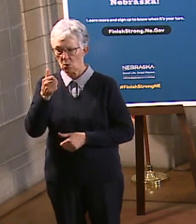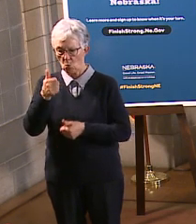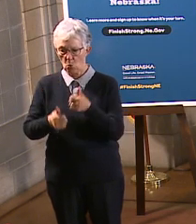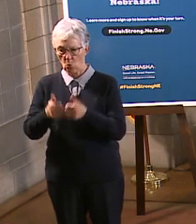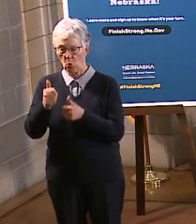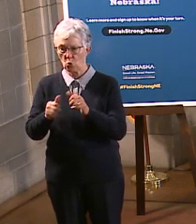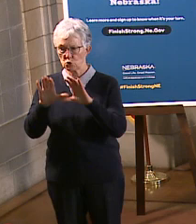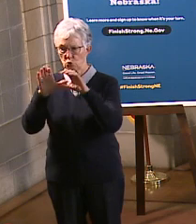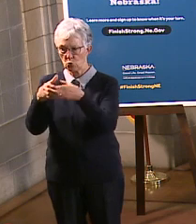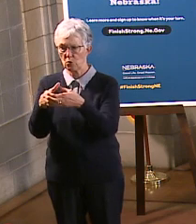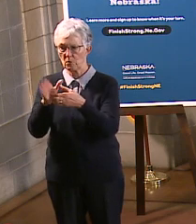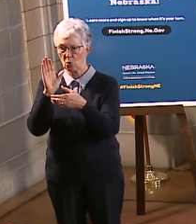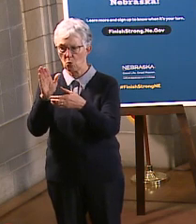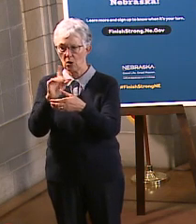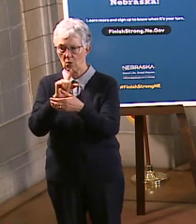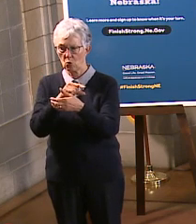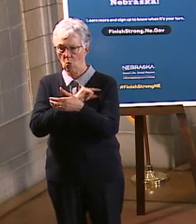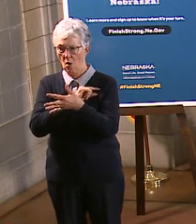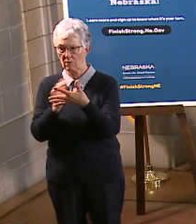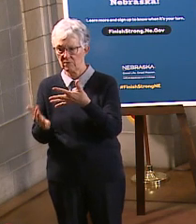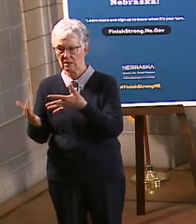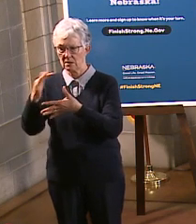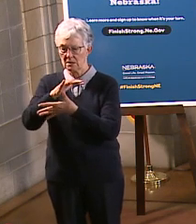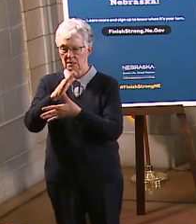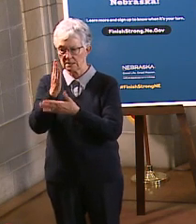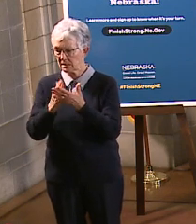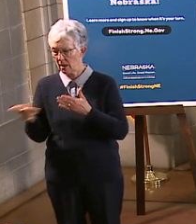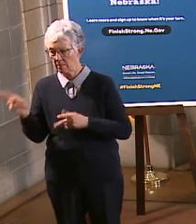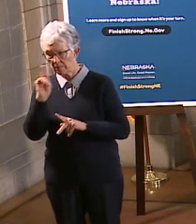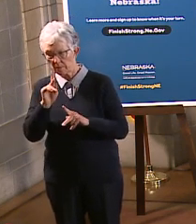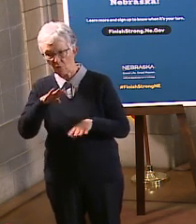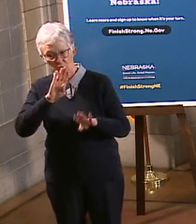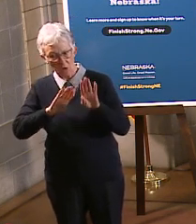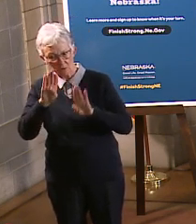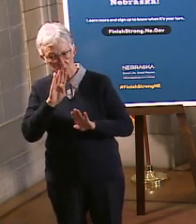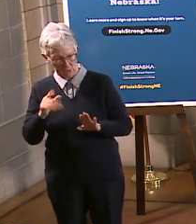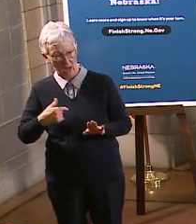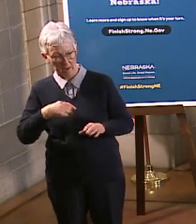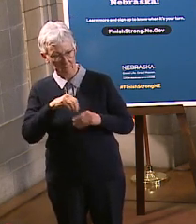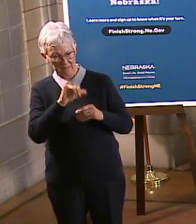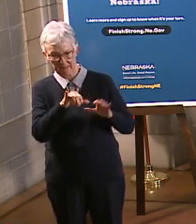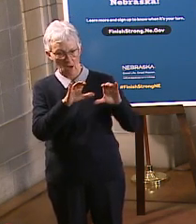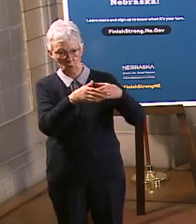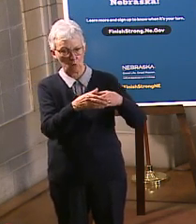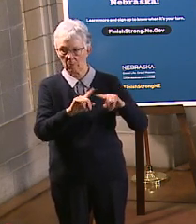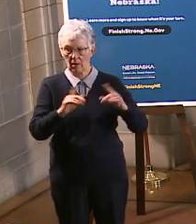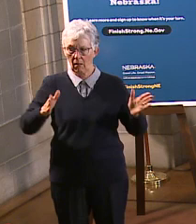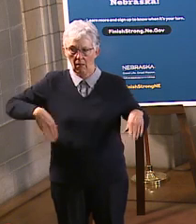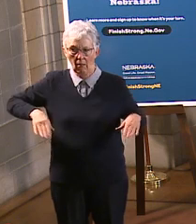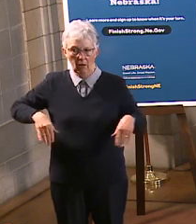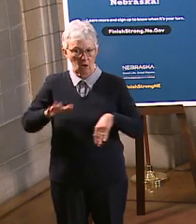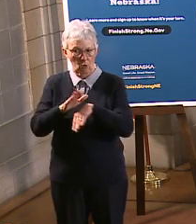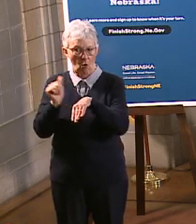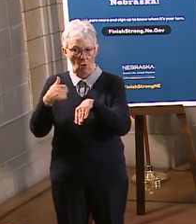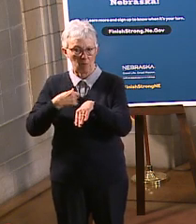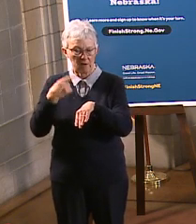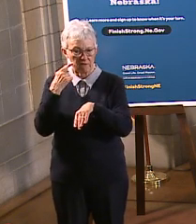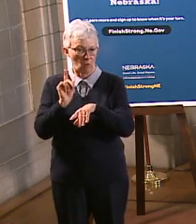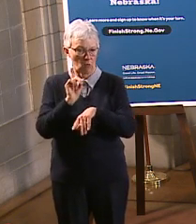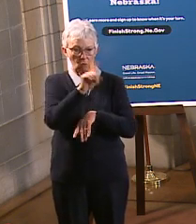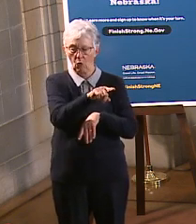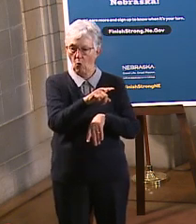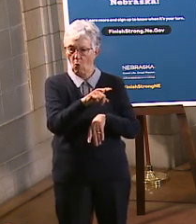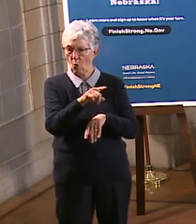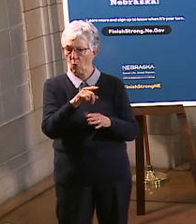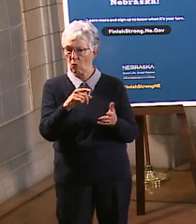qualify. Do you understand their frustration? So Brian with WWT is saying they're hearing from people with